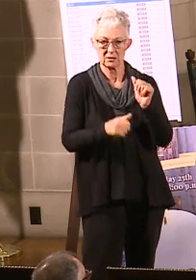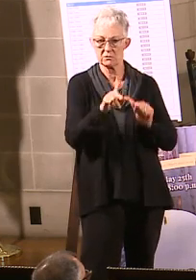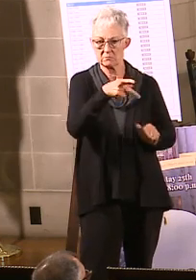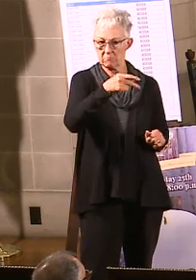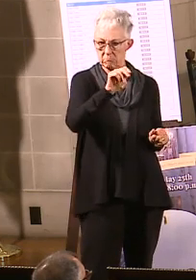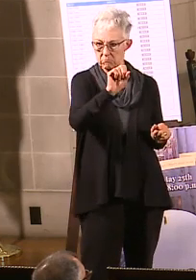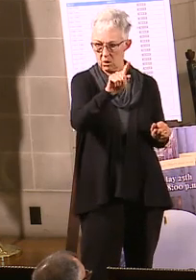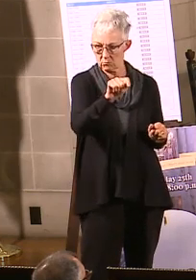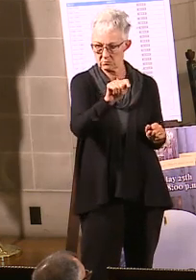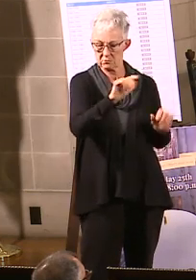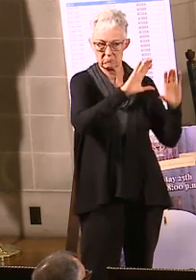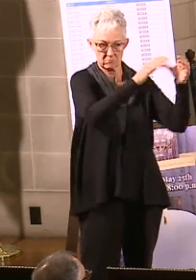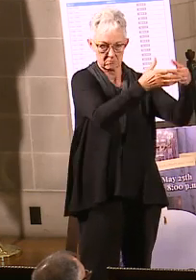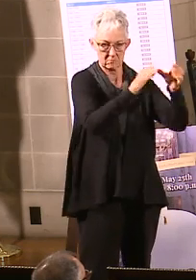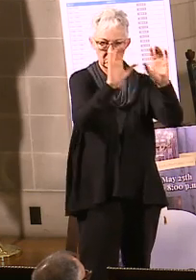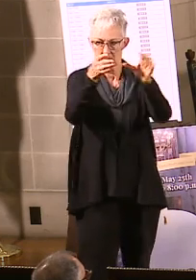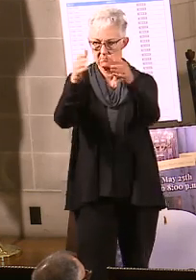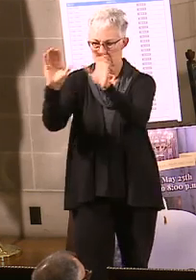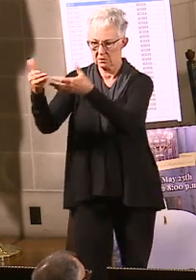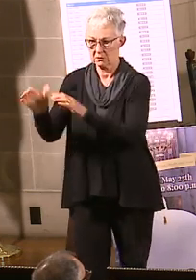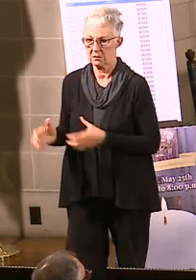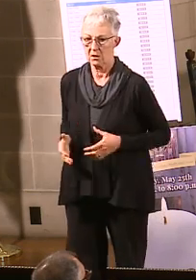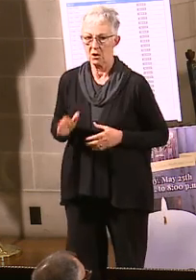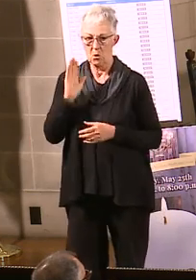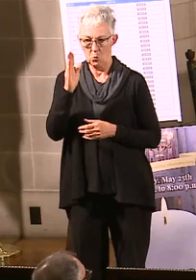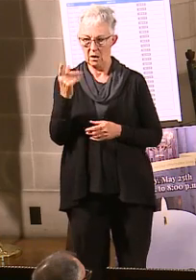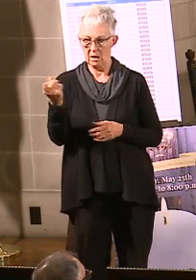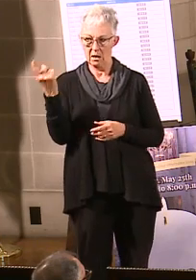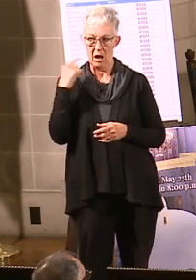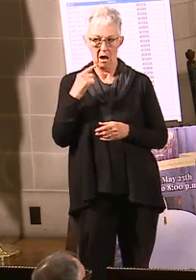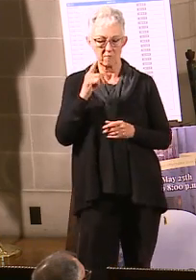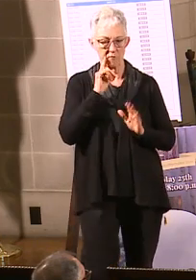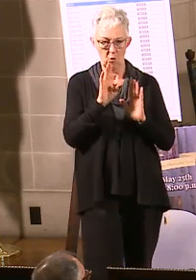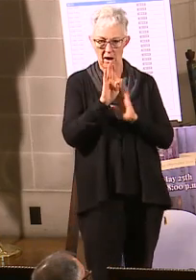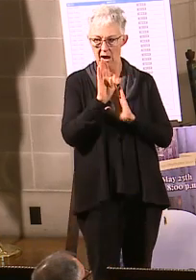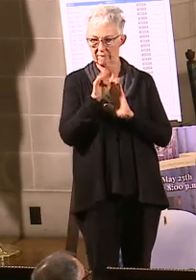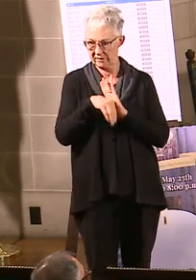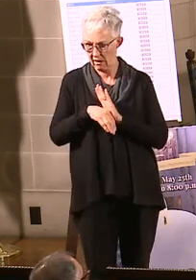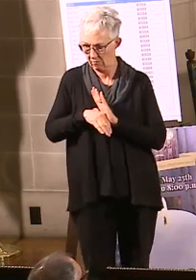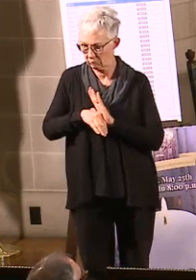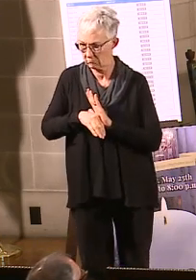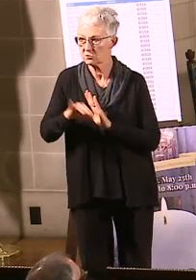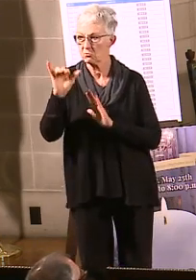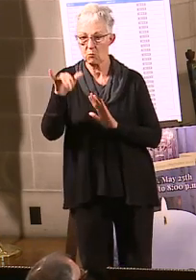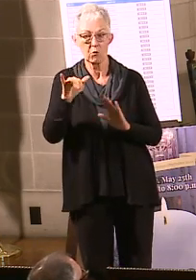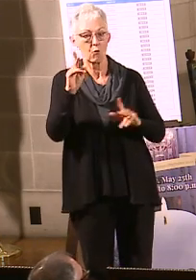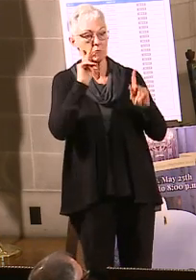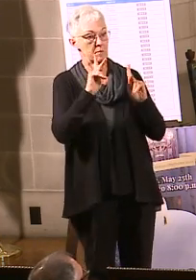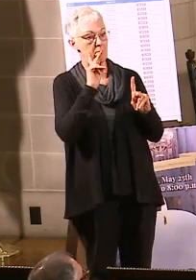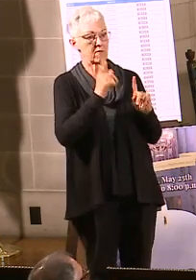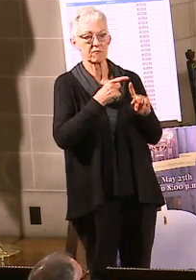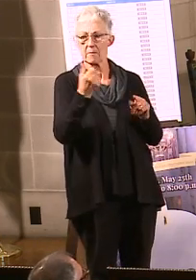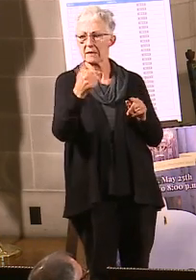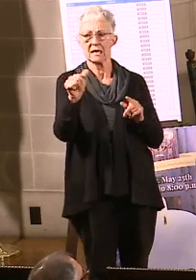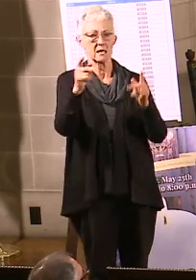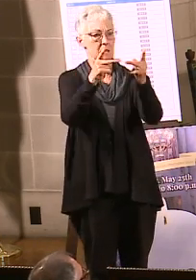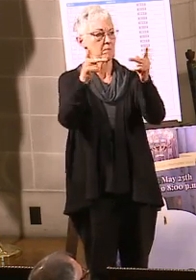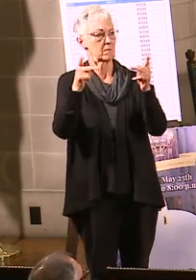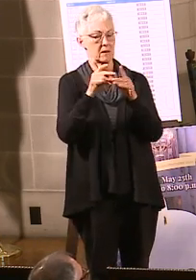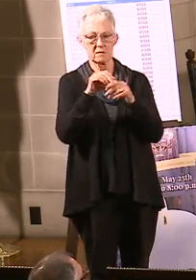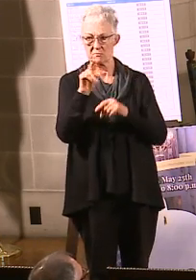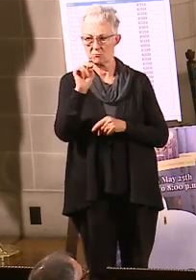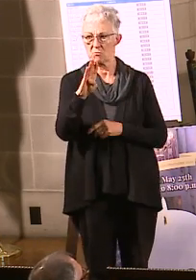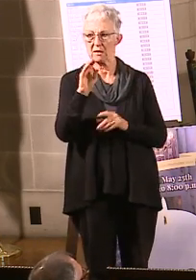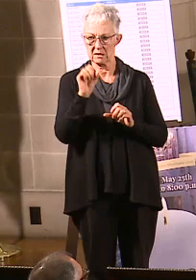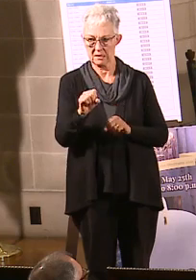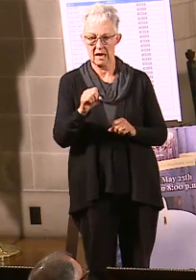come, first serve, for half-hour blocks, and that post, coming from anywhere in Nebraska, will be able to stand guard over that